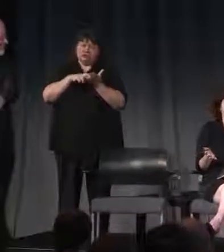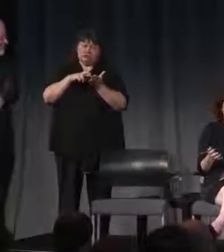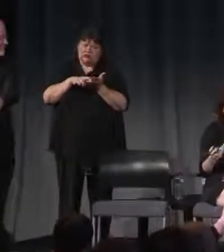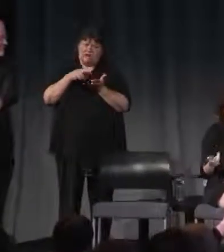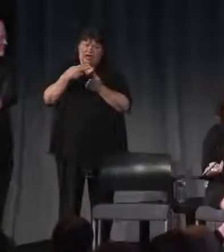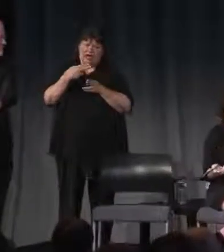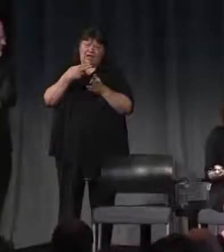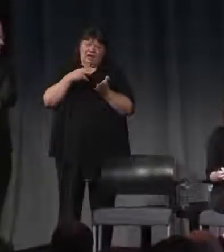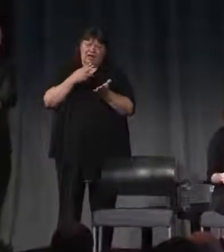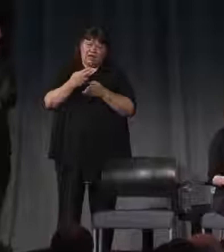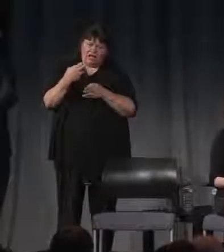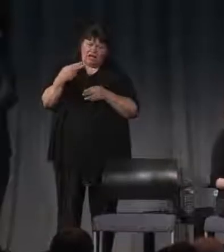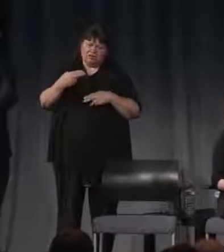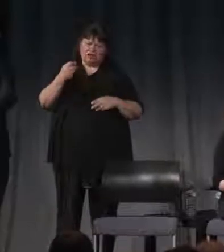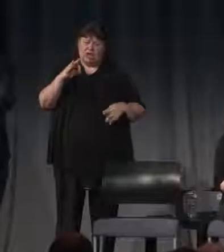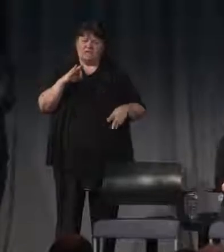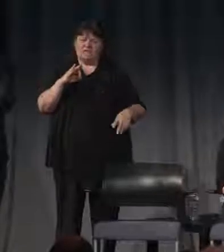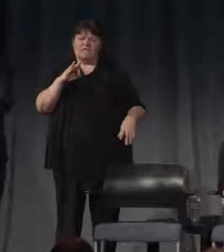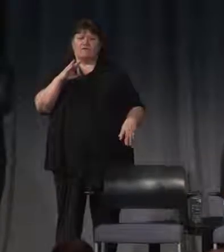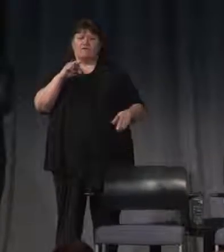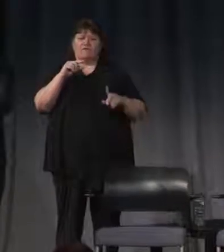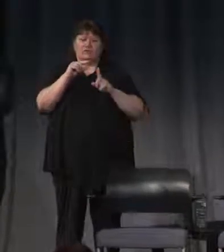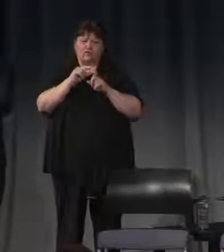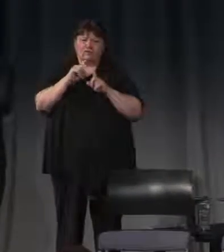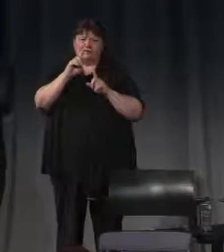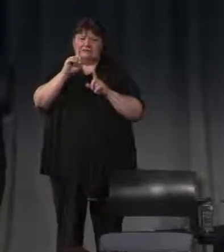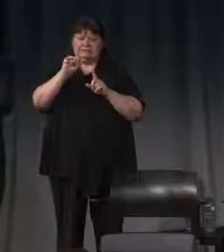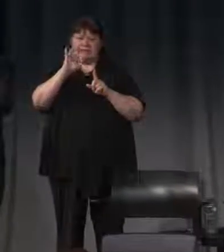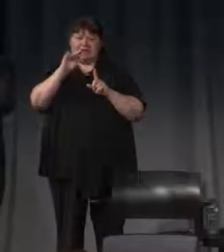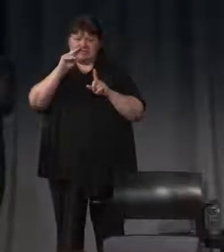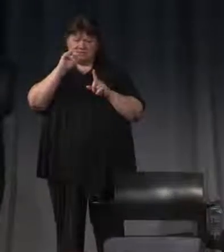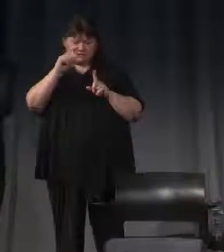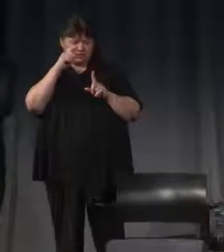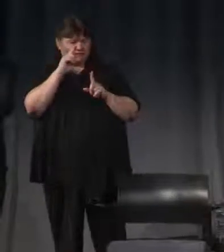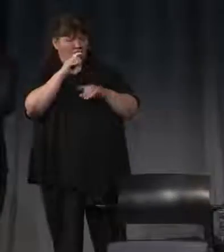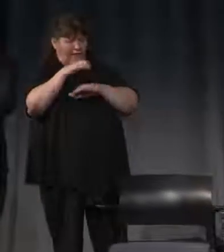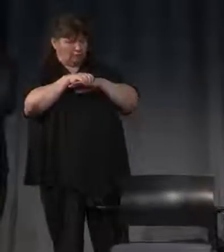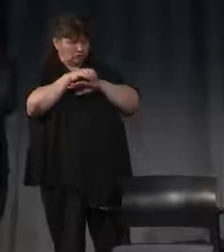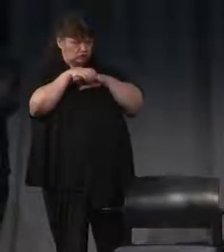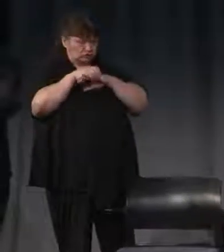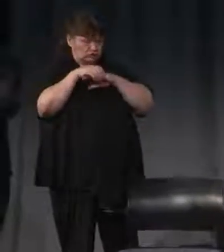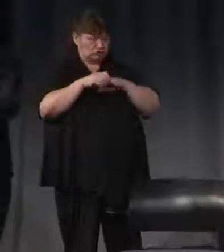this term and the present day uses of this term in English. And